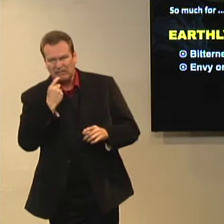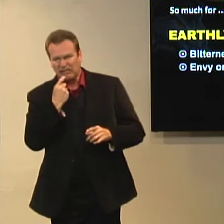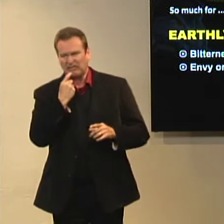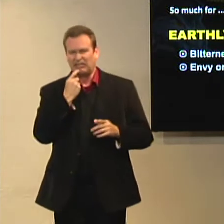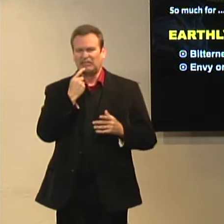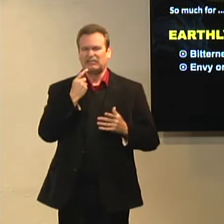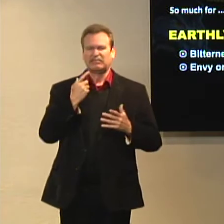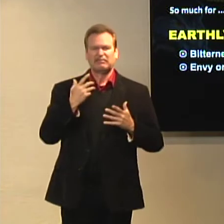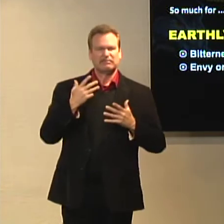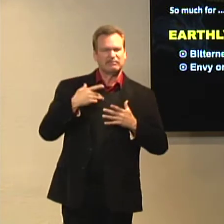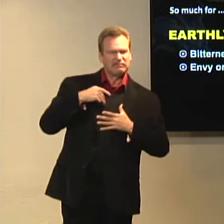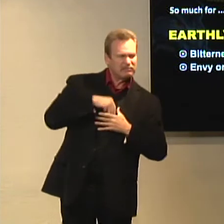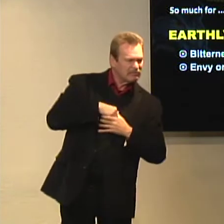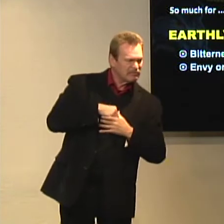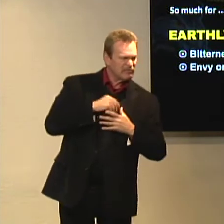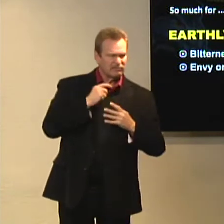Envy. Jealousy.